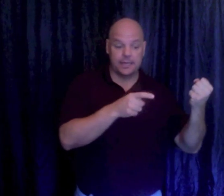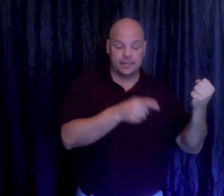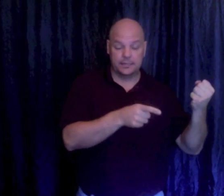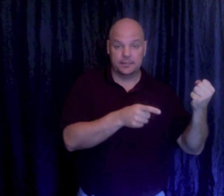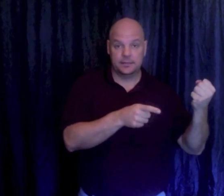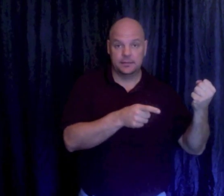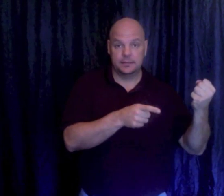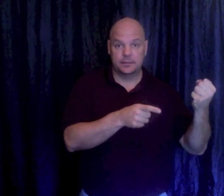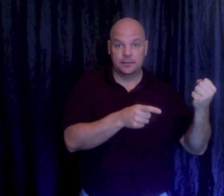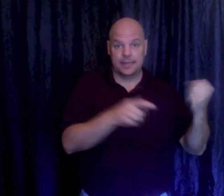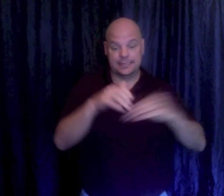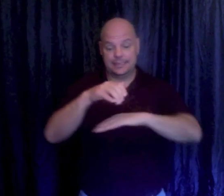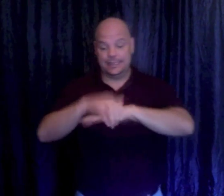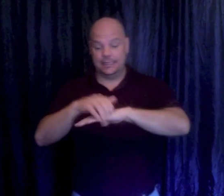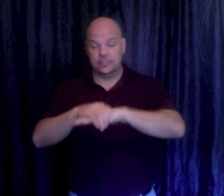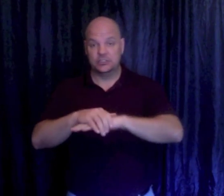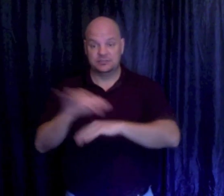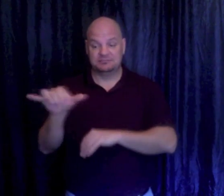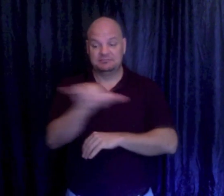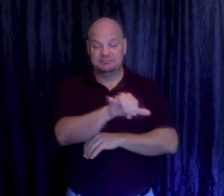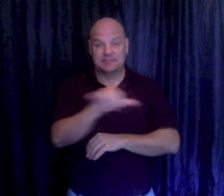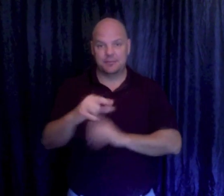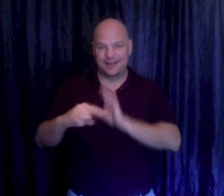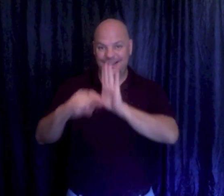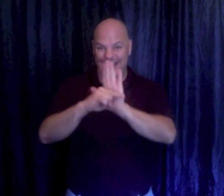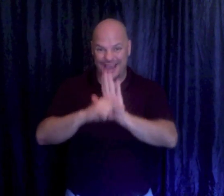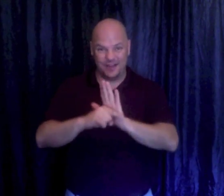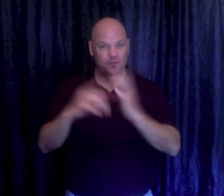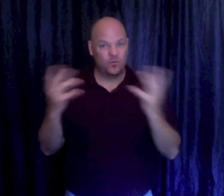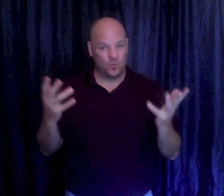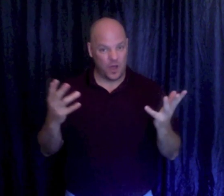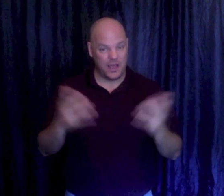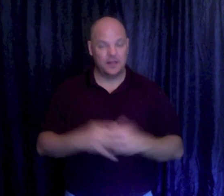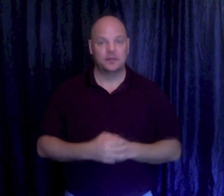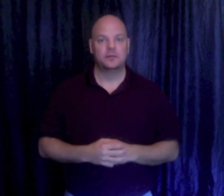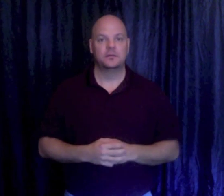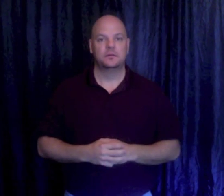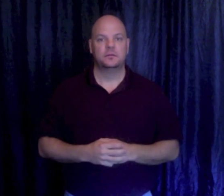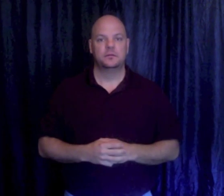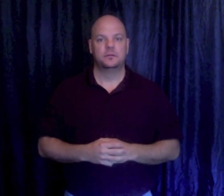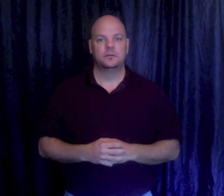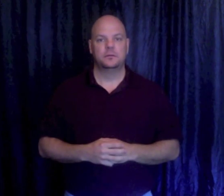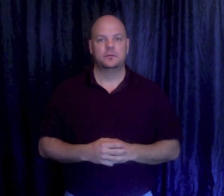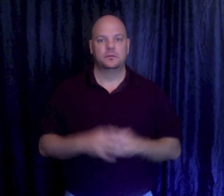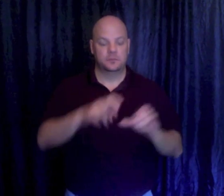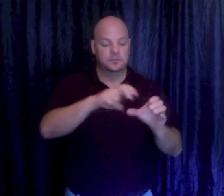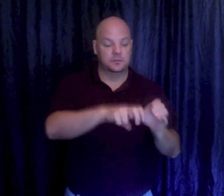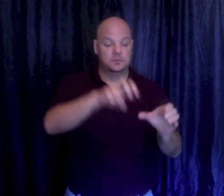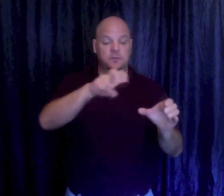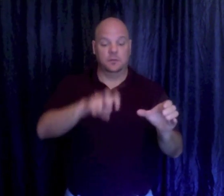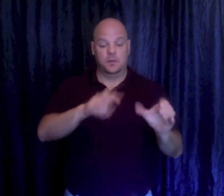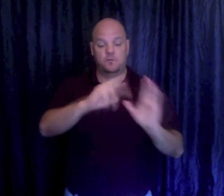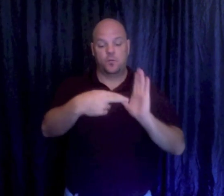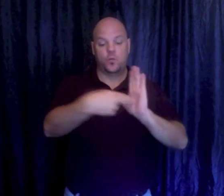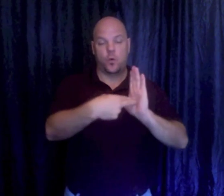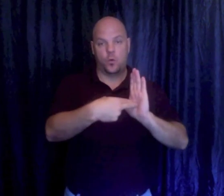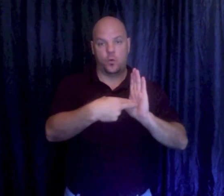English example that has a negative effect is the sign "step out from roll," and you'll